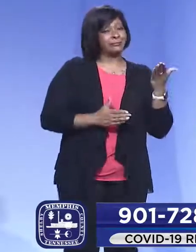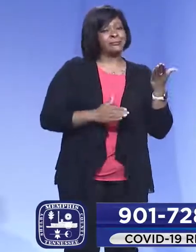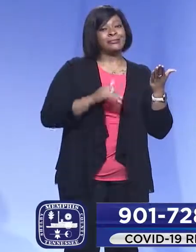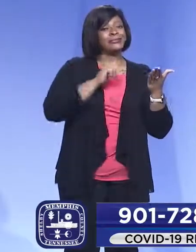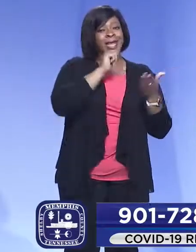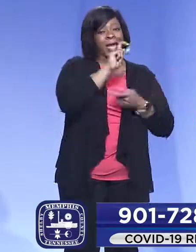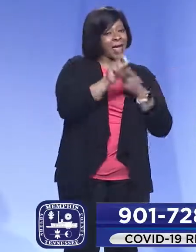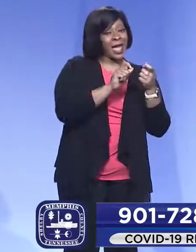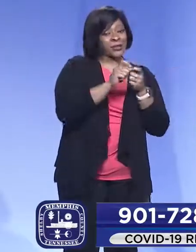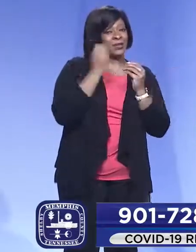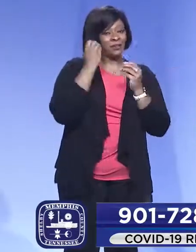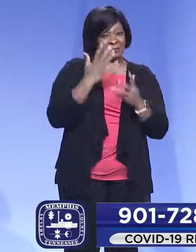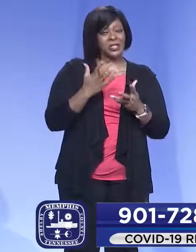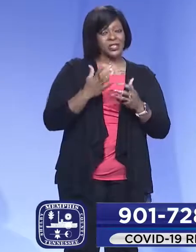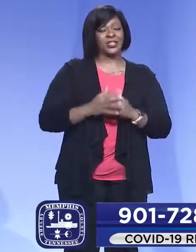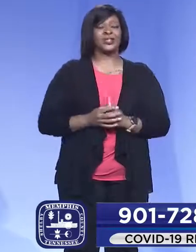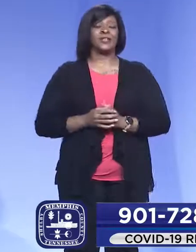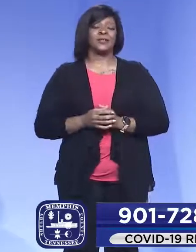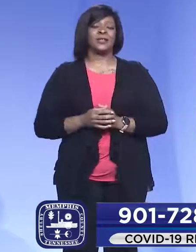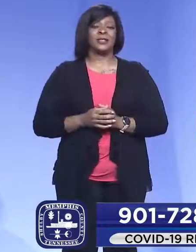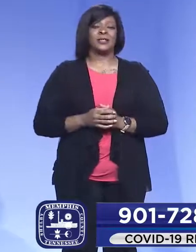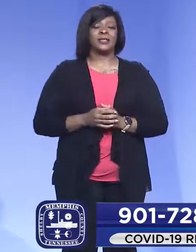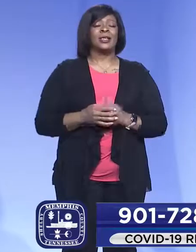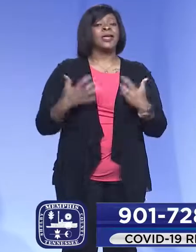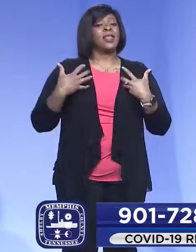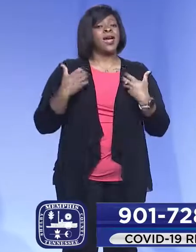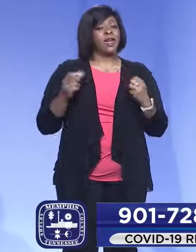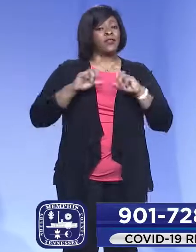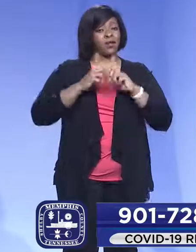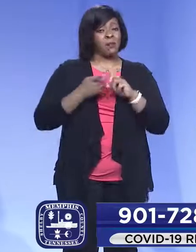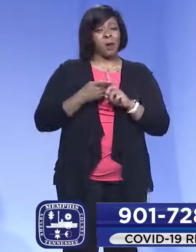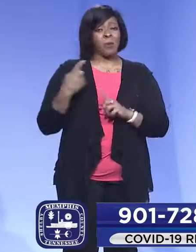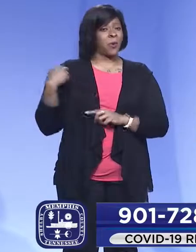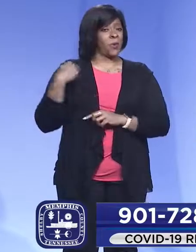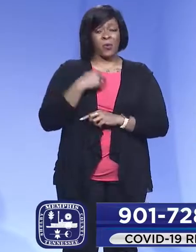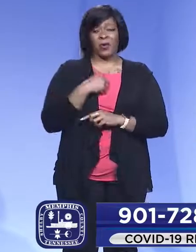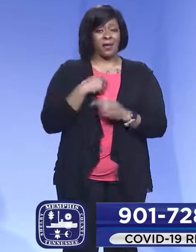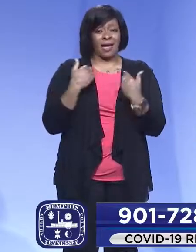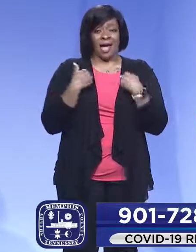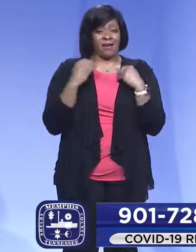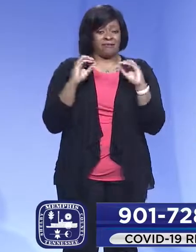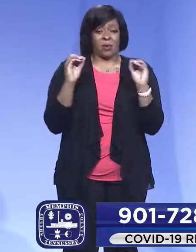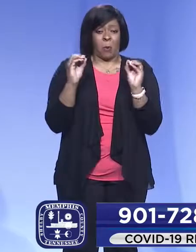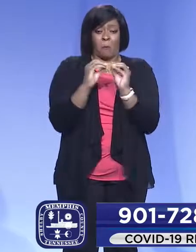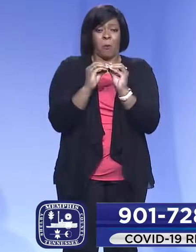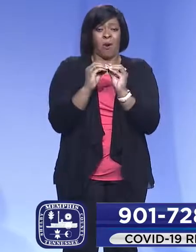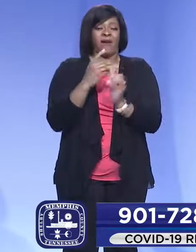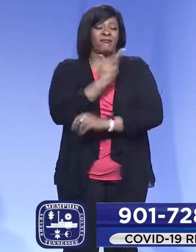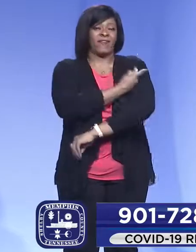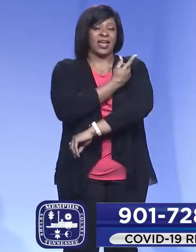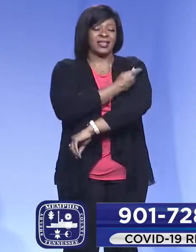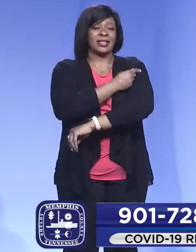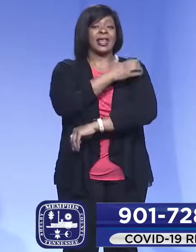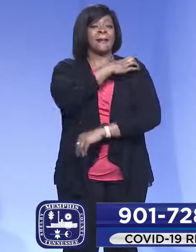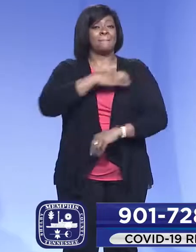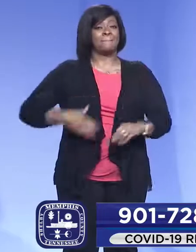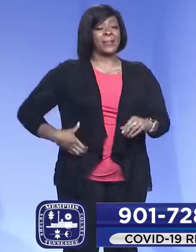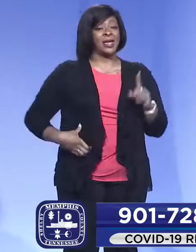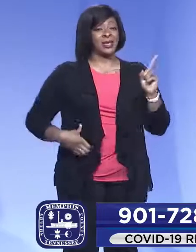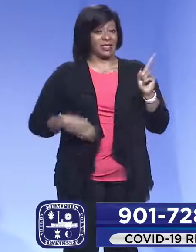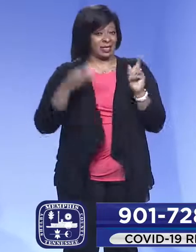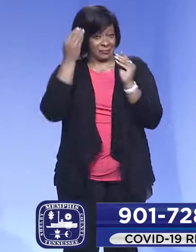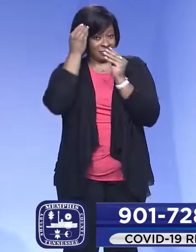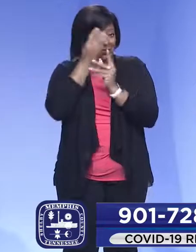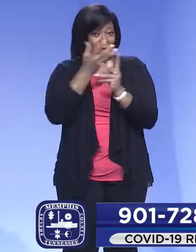most accurate information. As a health department, we do not have any additional vaccine. As Mayor Harris noted, this